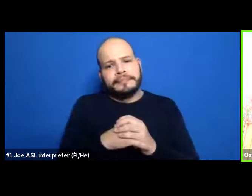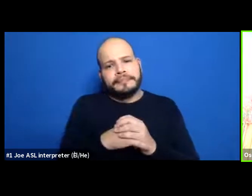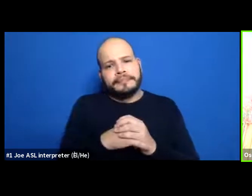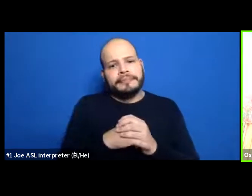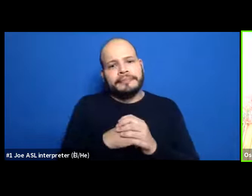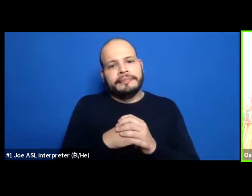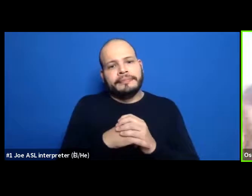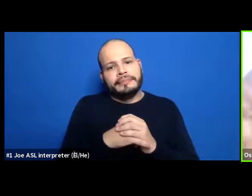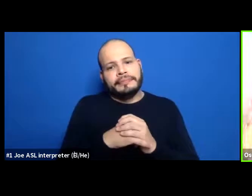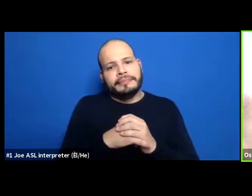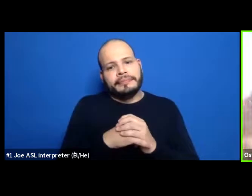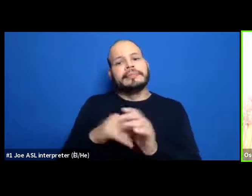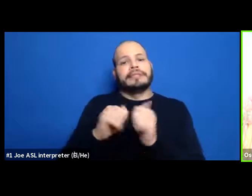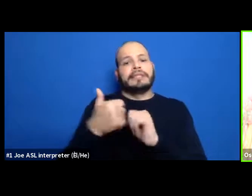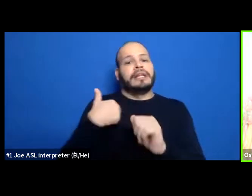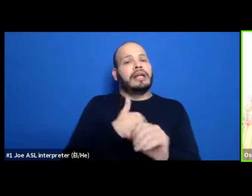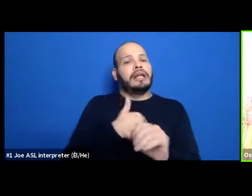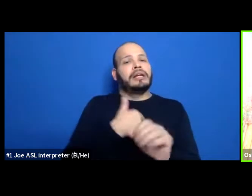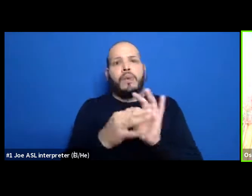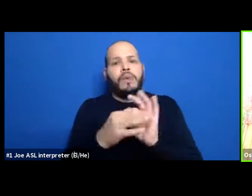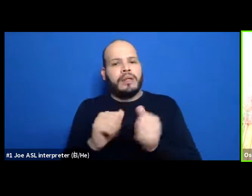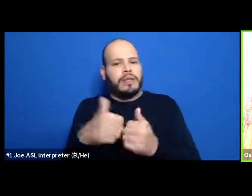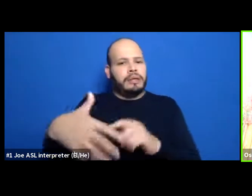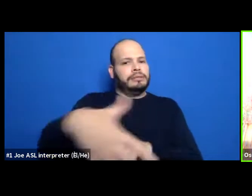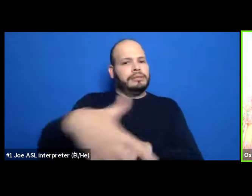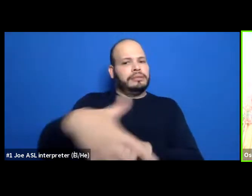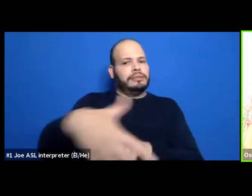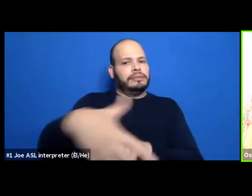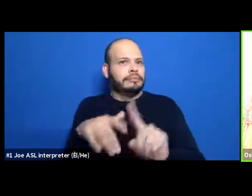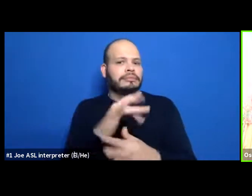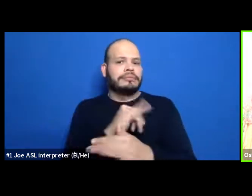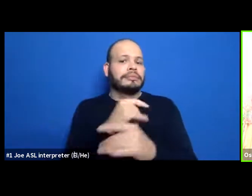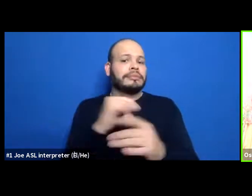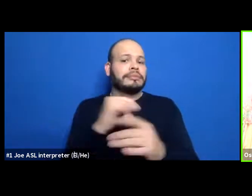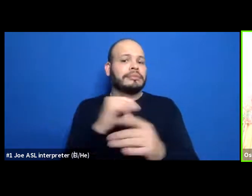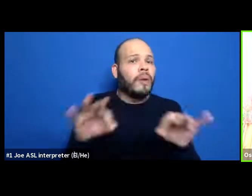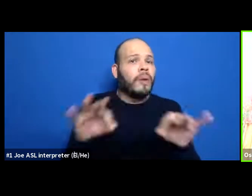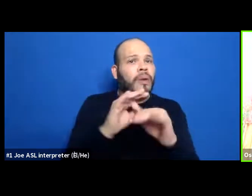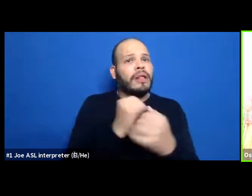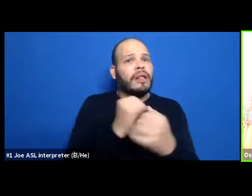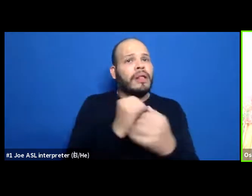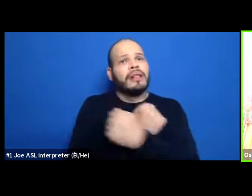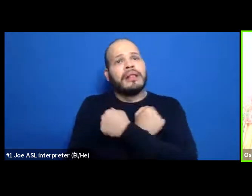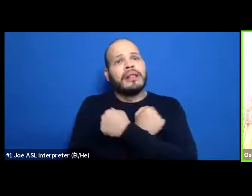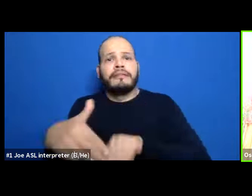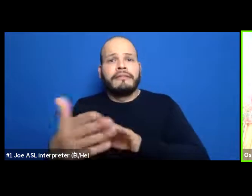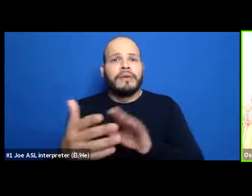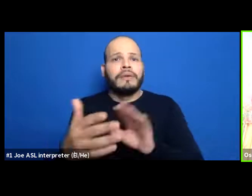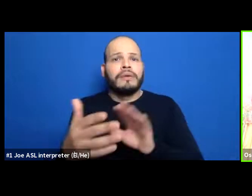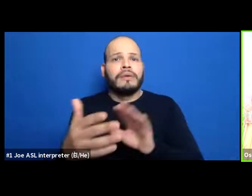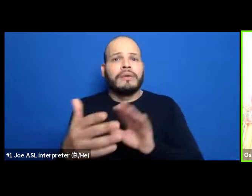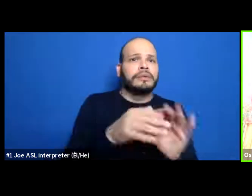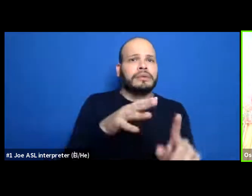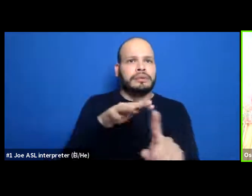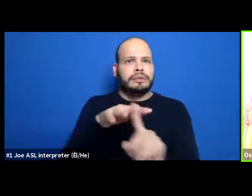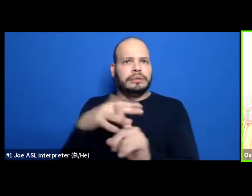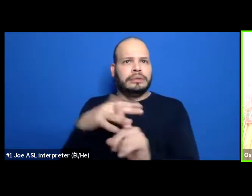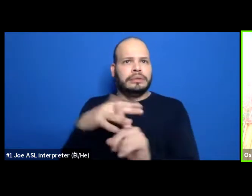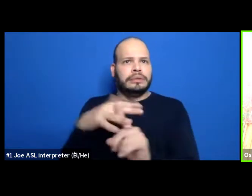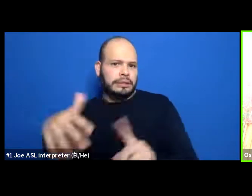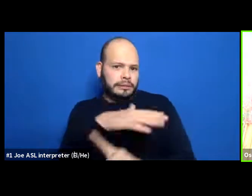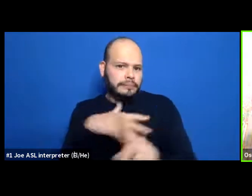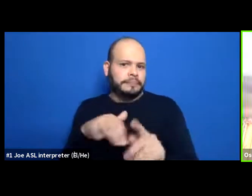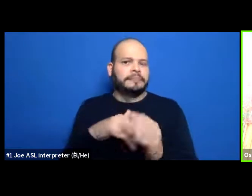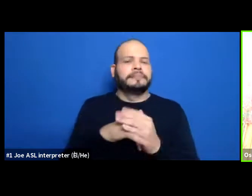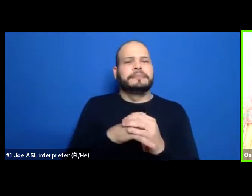in relationship with the people that we love and care about? How are we in relationship with the people we are in class with? How are you in relationship